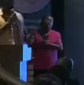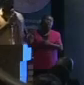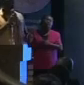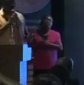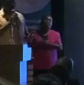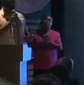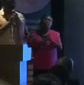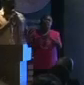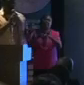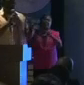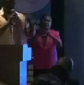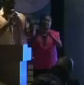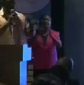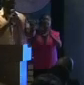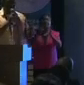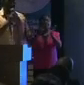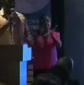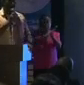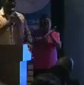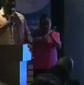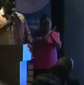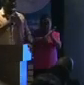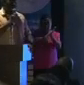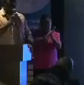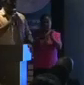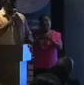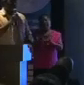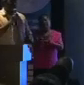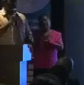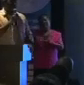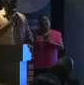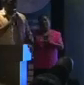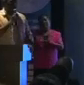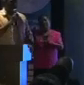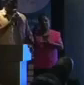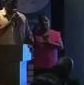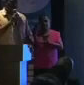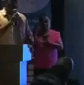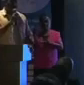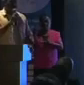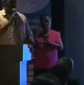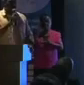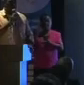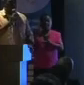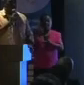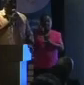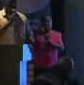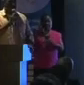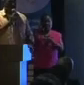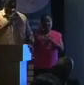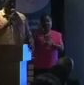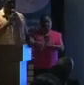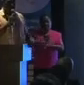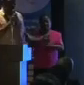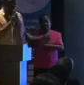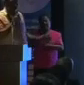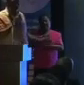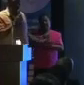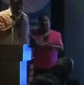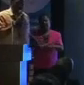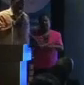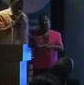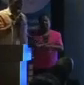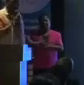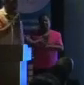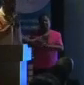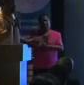tax laws, then you will lodge them by the before or by the 7th day of the following month. So if you would have